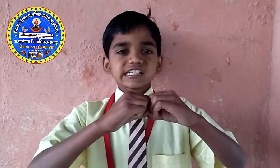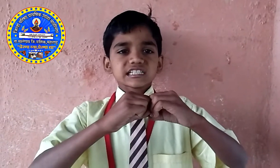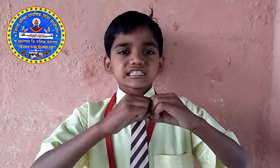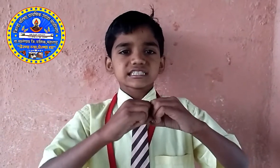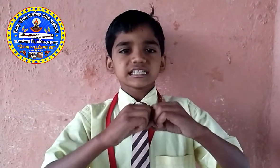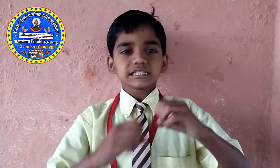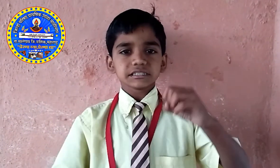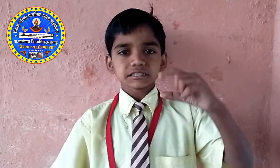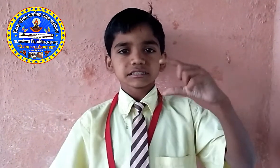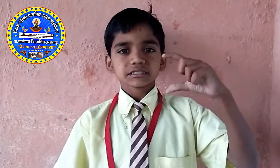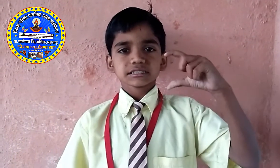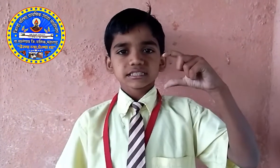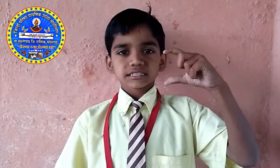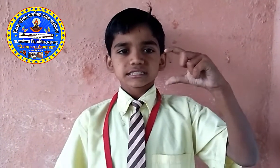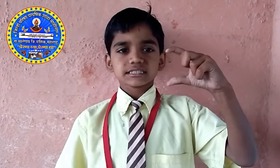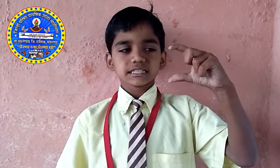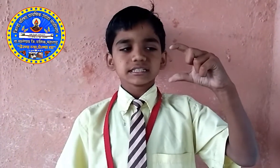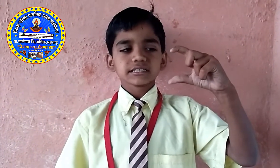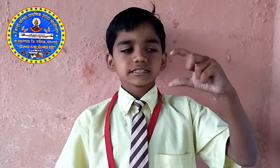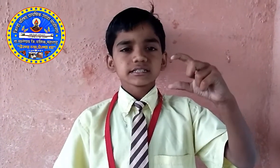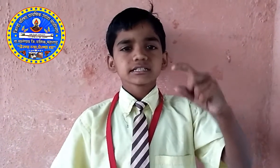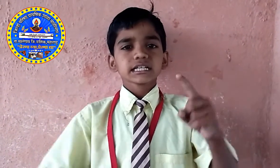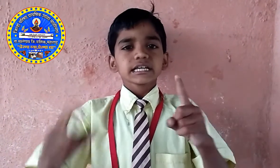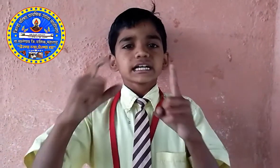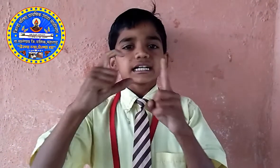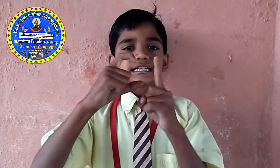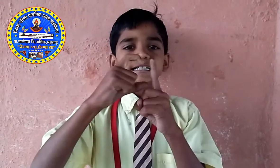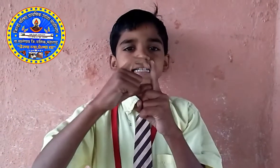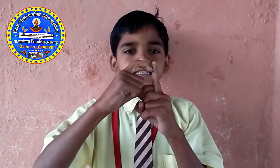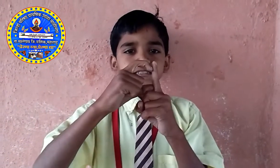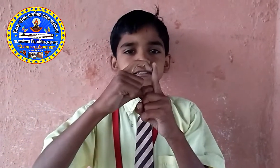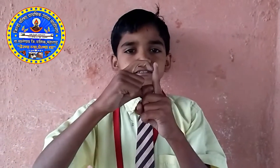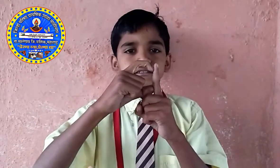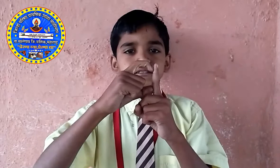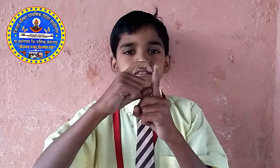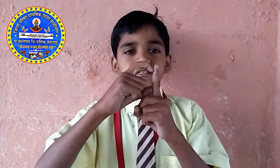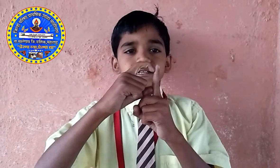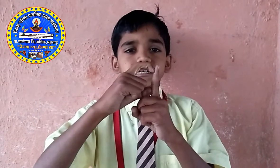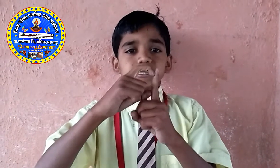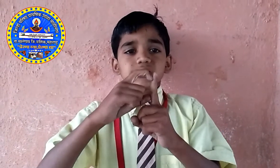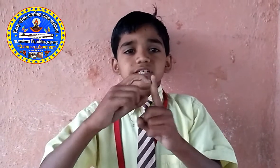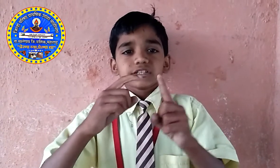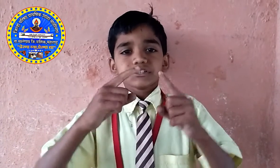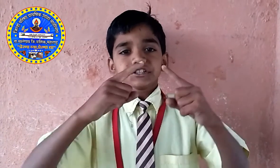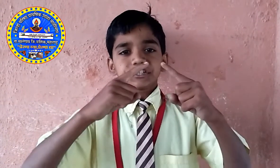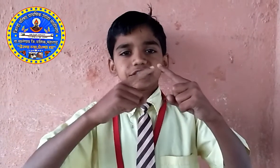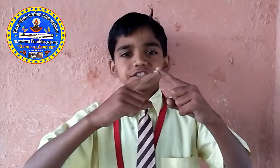C. C. D. E.